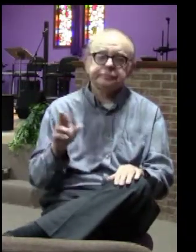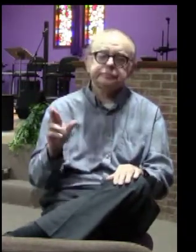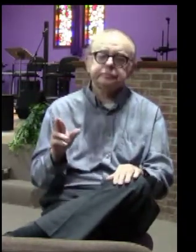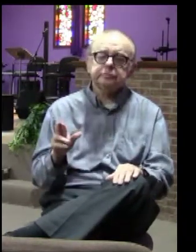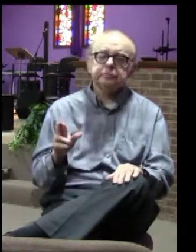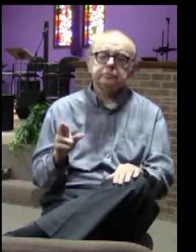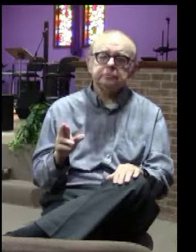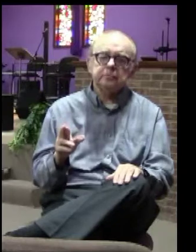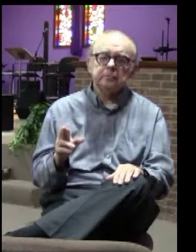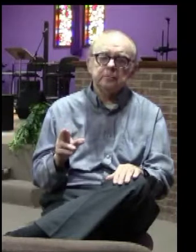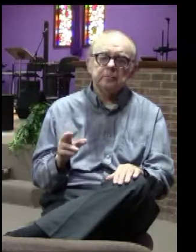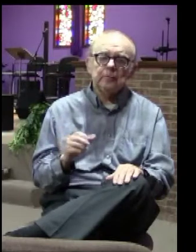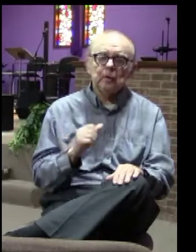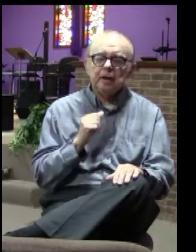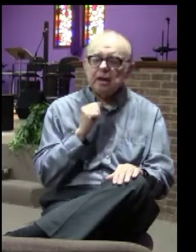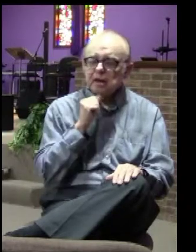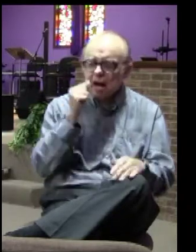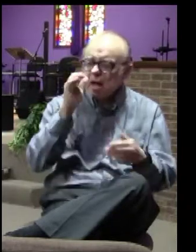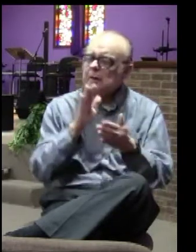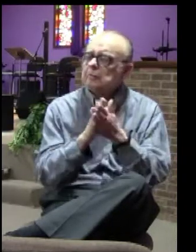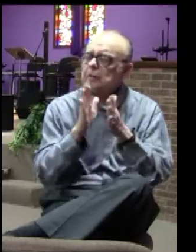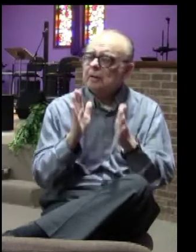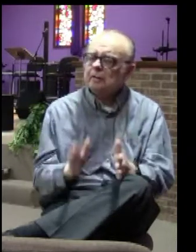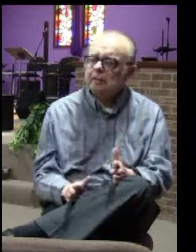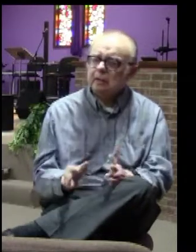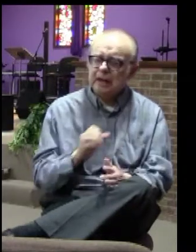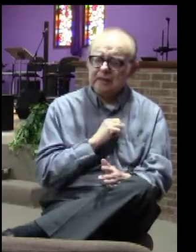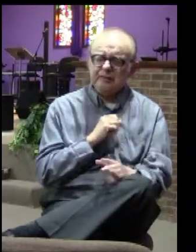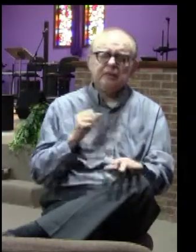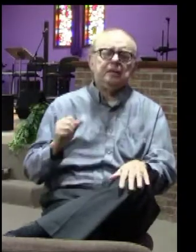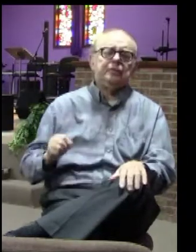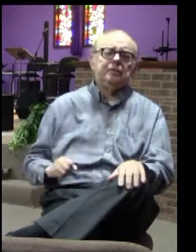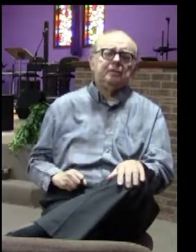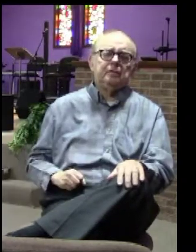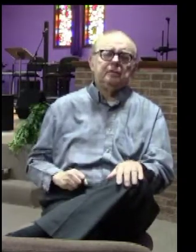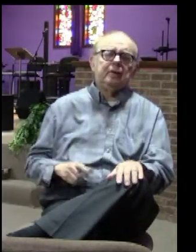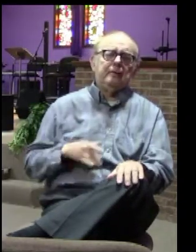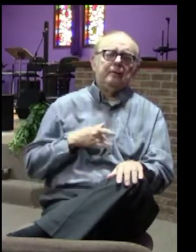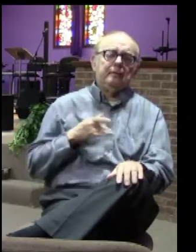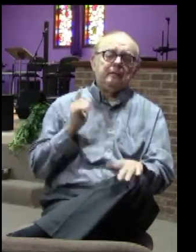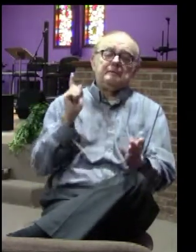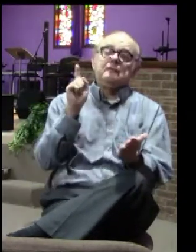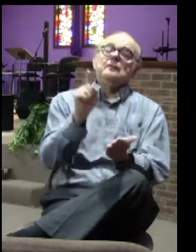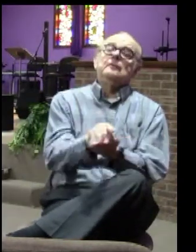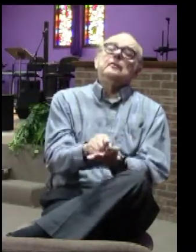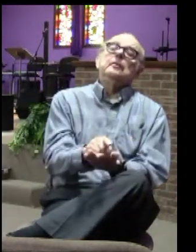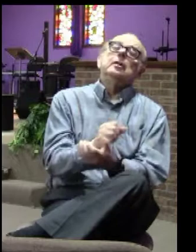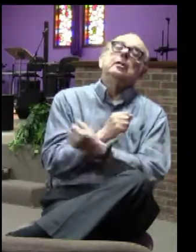or an unbeliever. And Samson fell in love